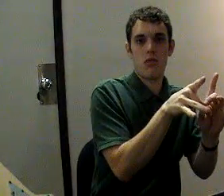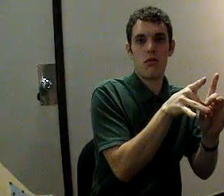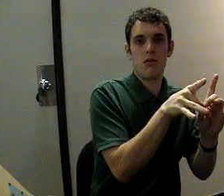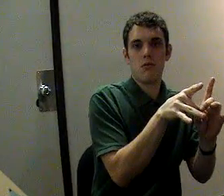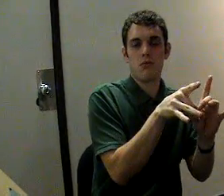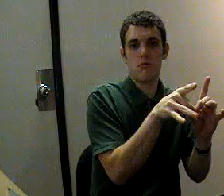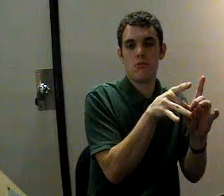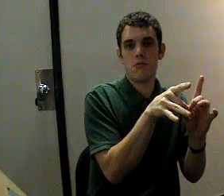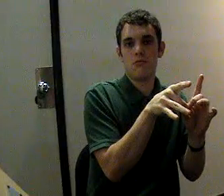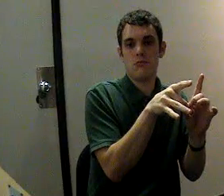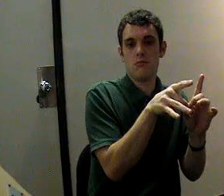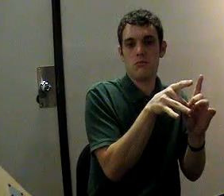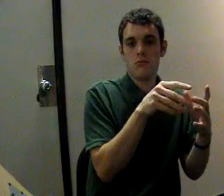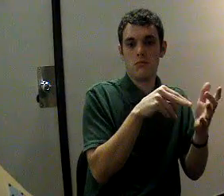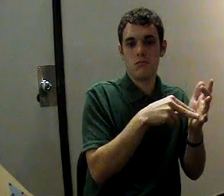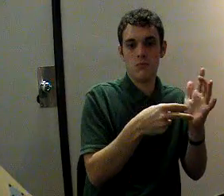then, what happens?